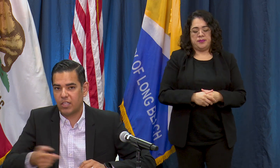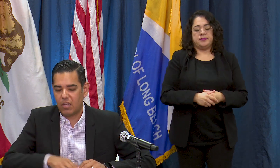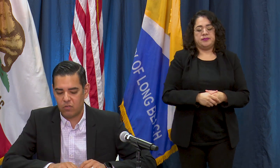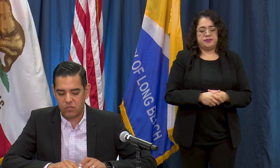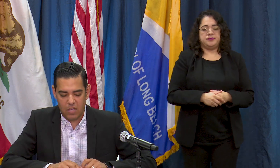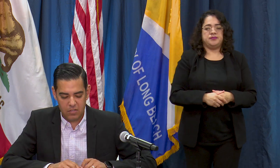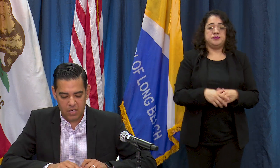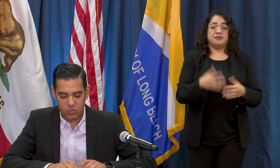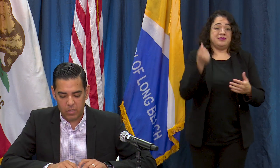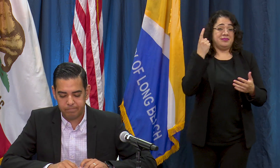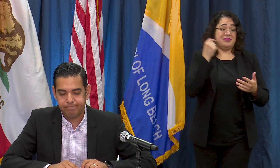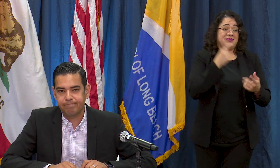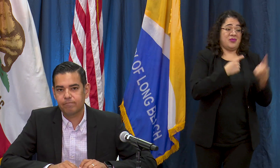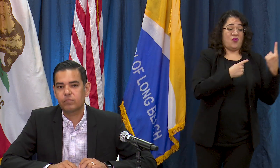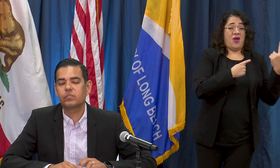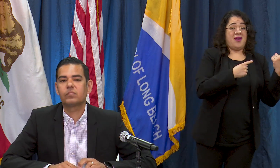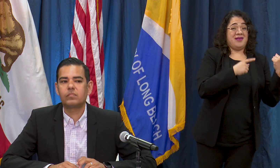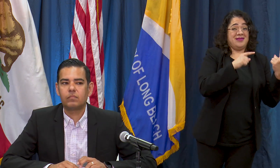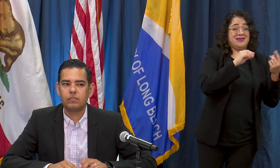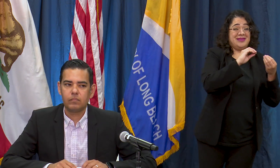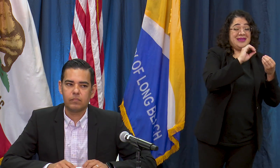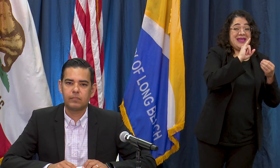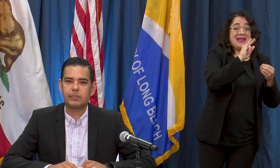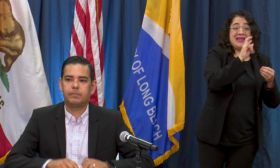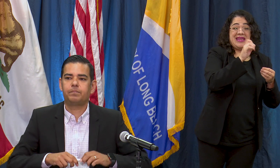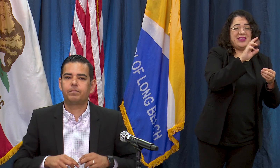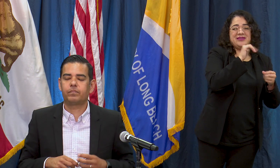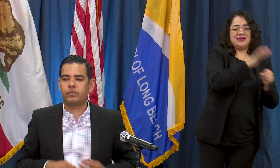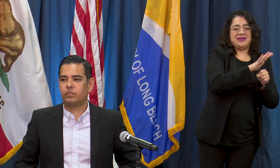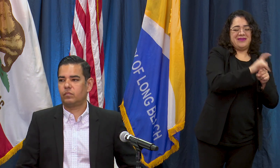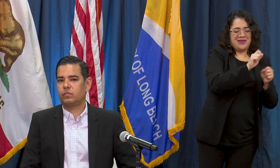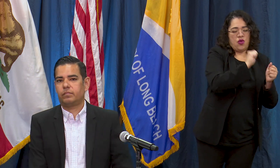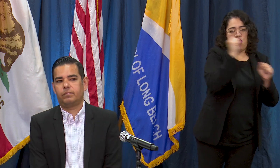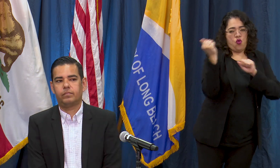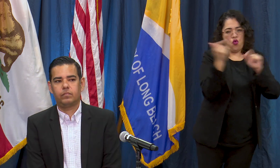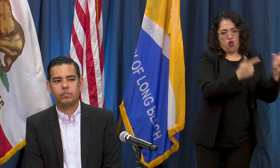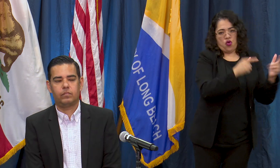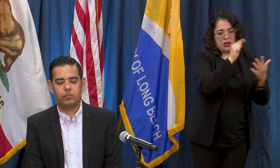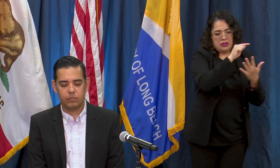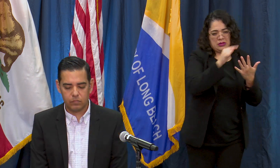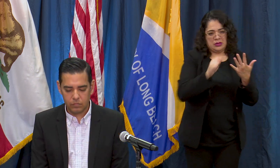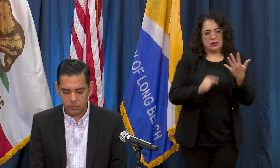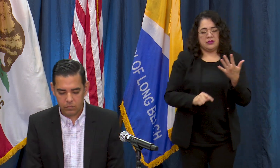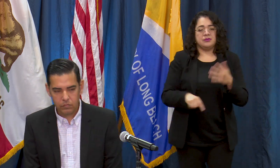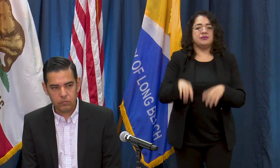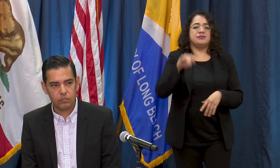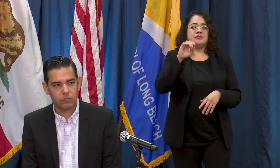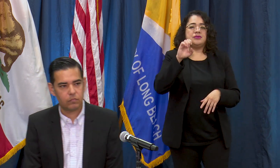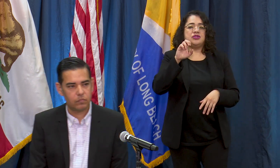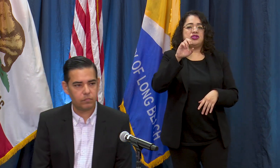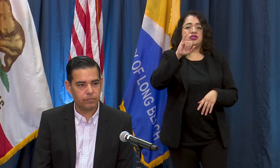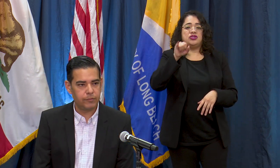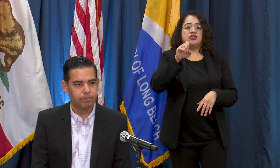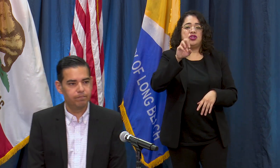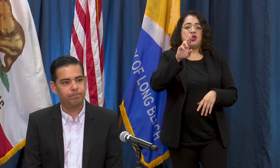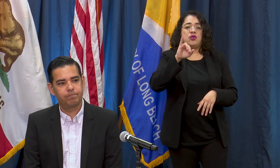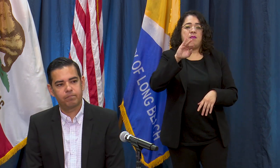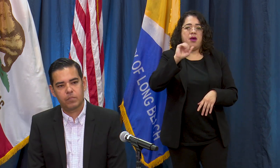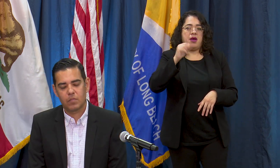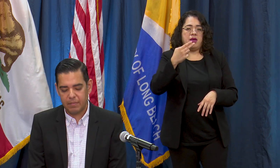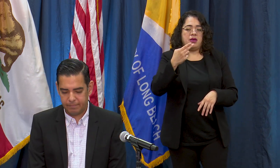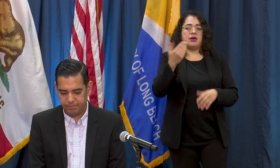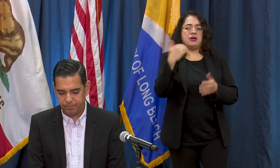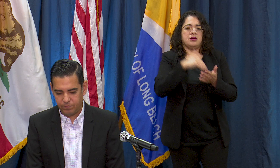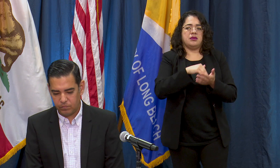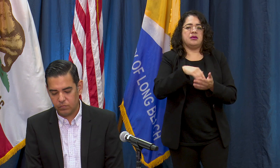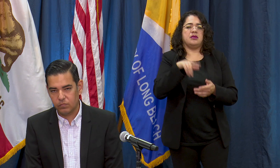the other indicators say as well. Thank you very much, Mr. Mayor. One more question from Jeremiah from Long Beach Post, and then we're going to go to Facebook for some of our